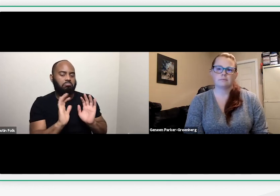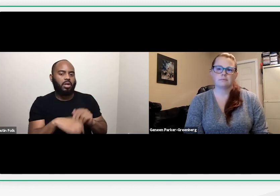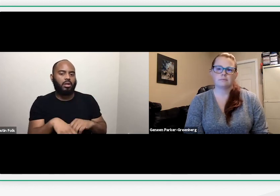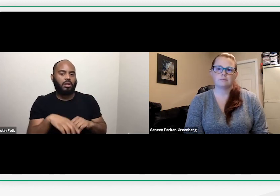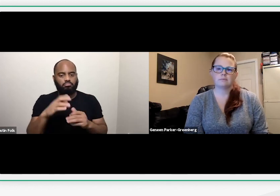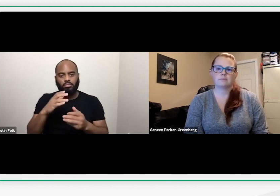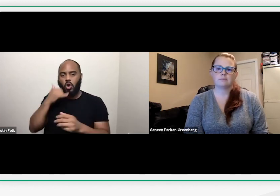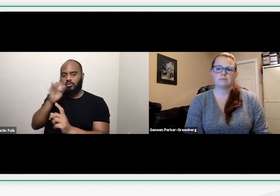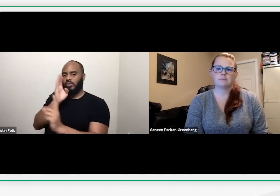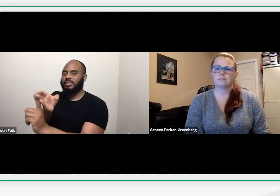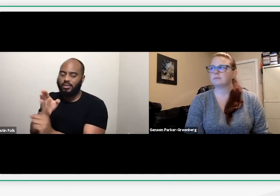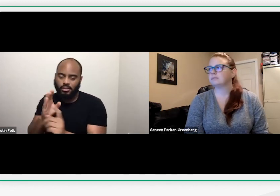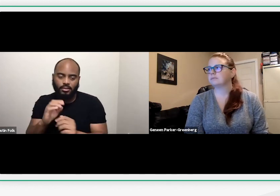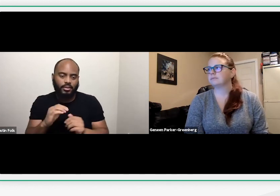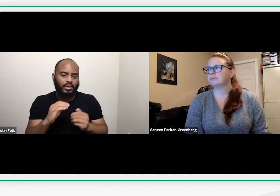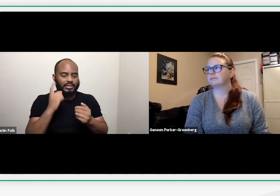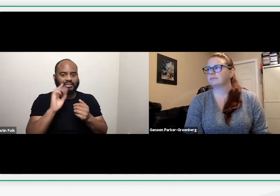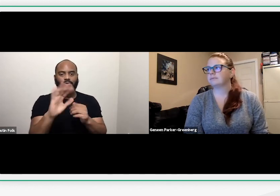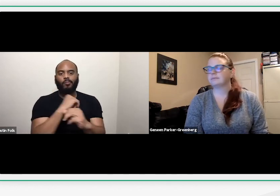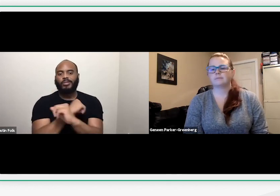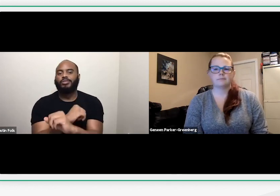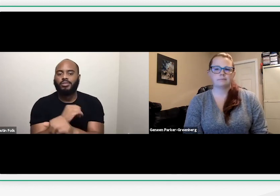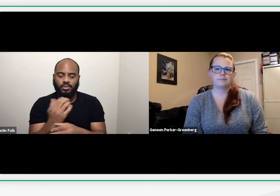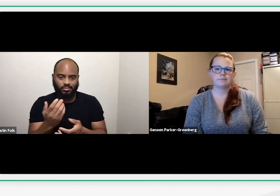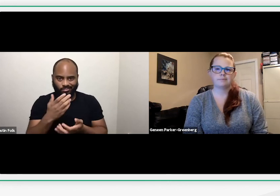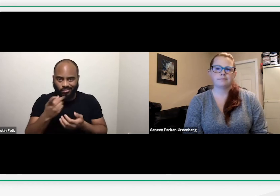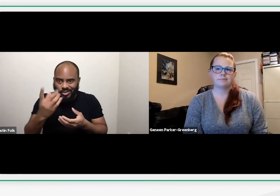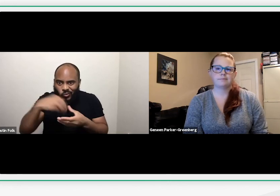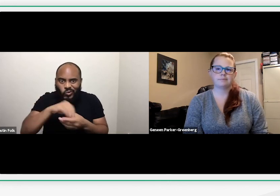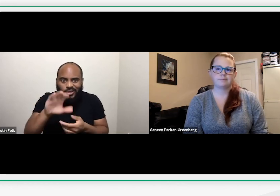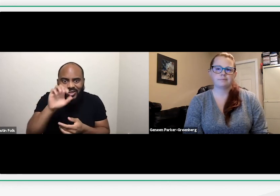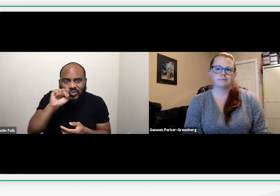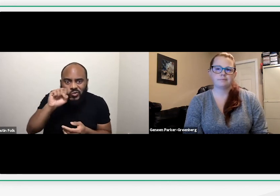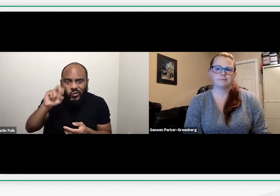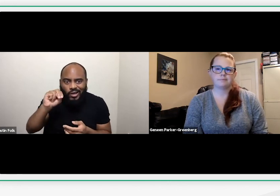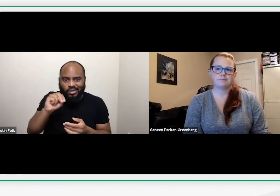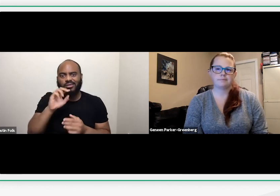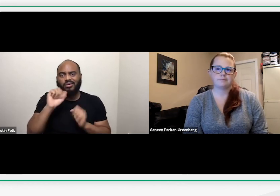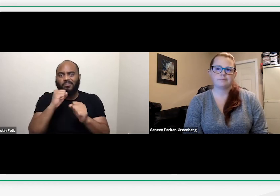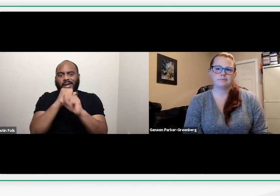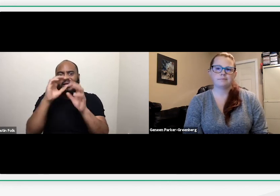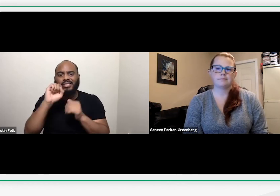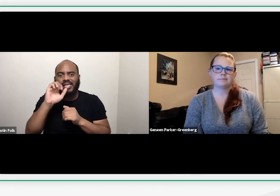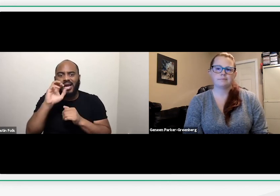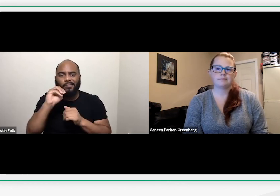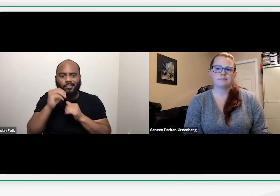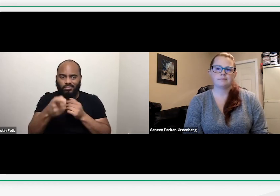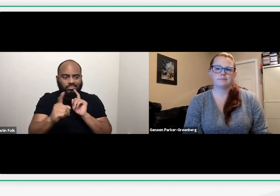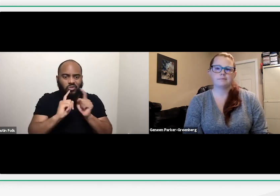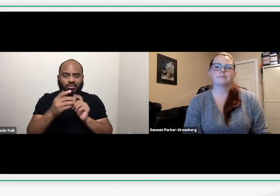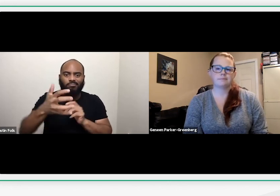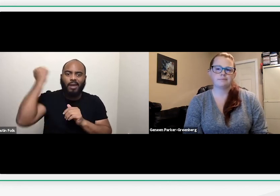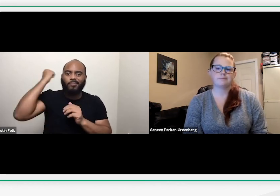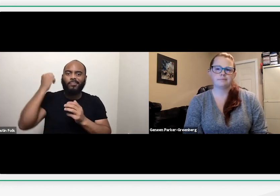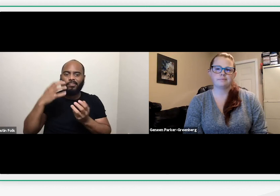email. Usually they're via phone call. So if you receive a strange email like that, for your own security, even if it's a phone